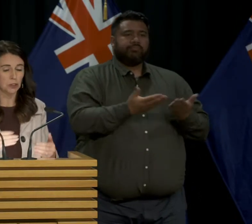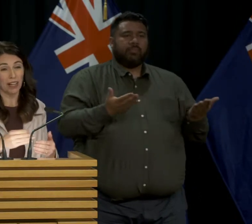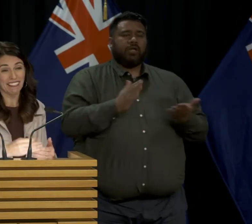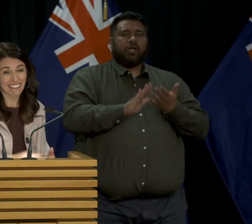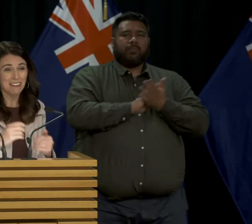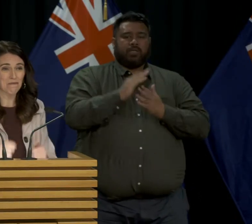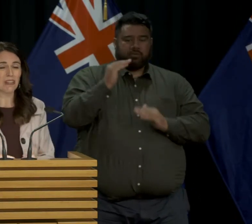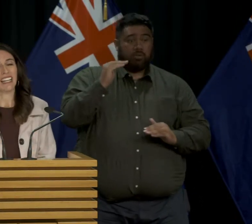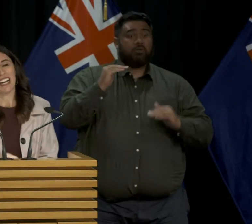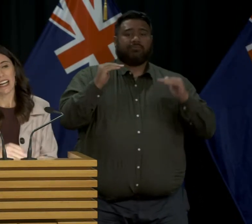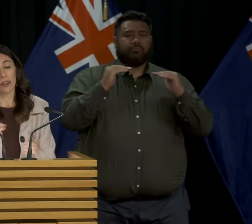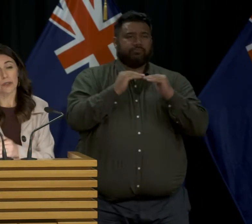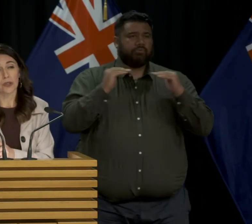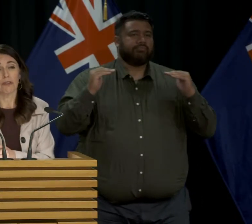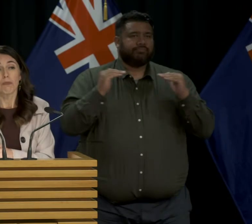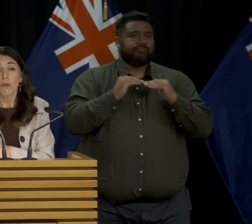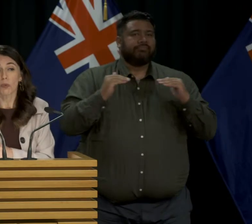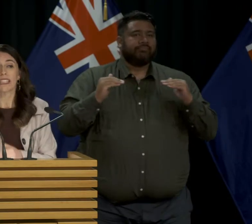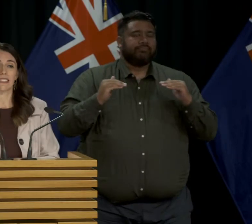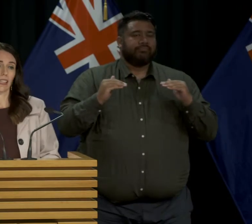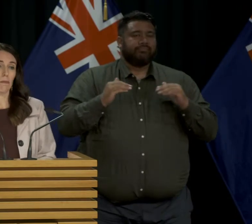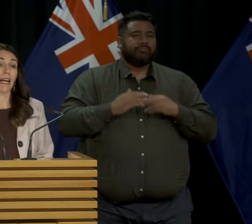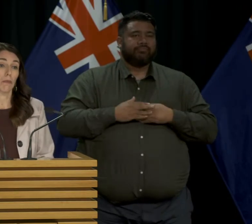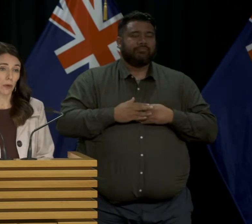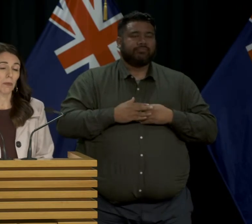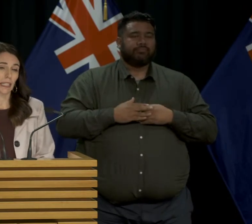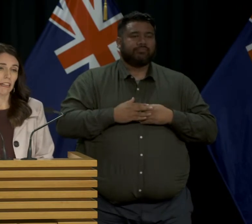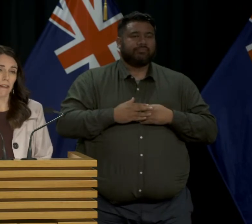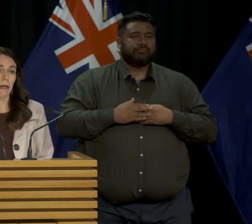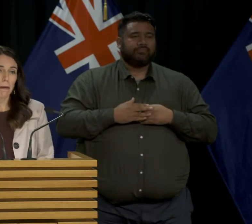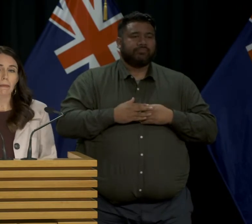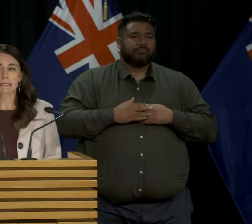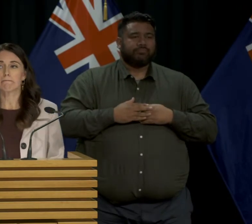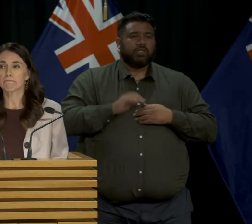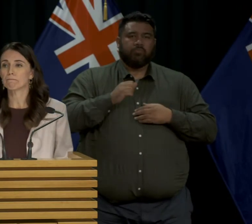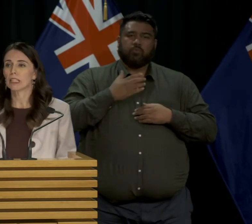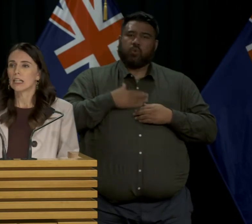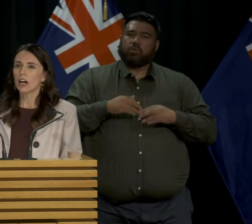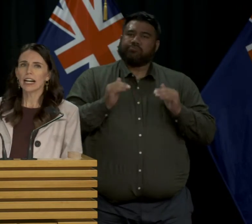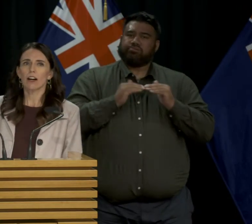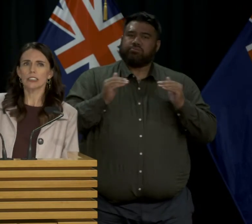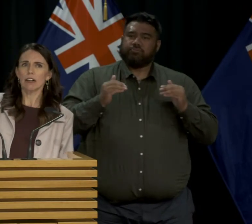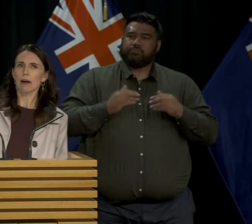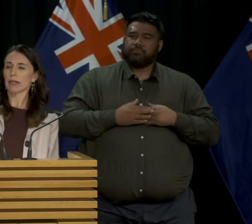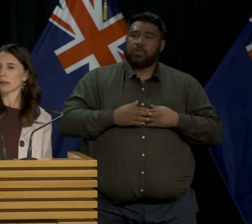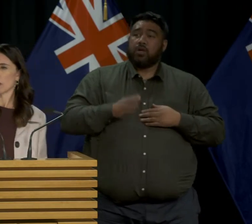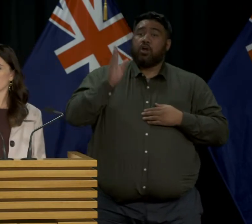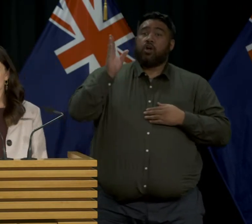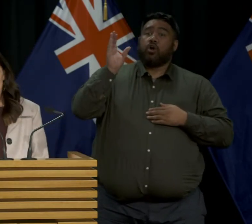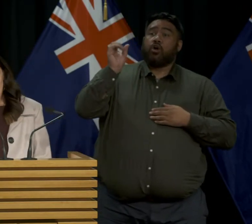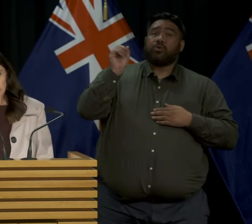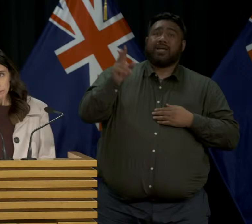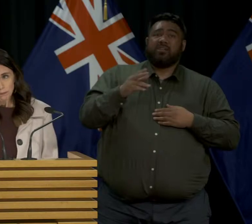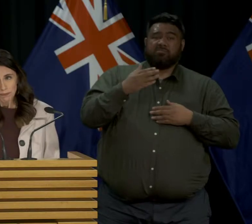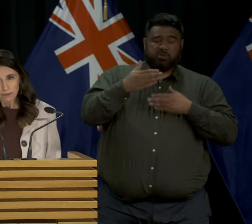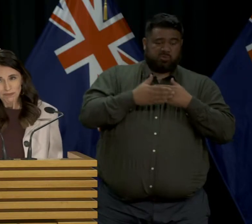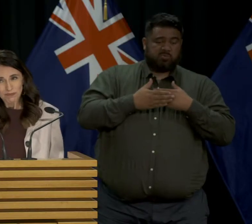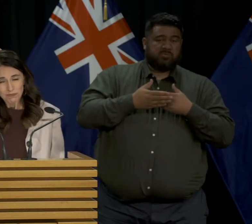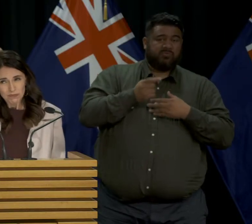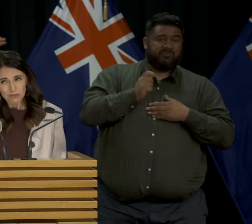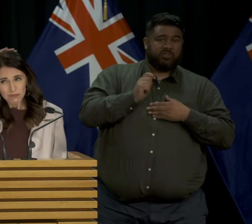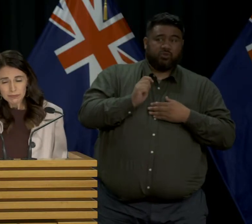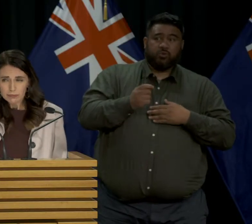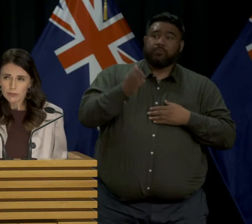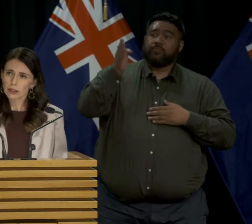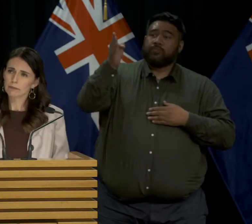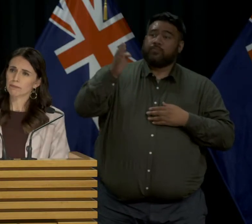inequity between them and those who have more recently been able to bring in their family members. Okay, I'll start wrapping in a moment. So, Mark.